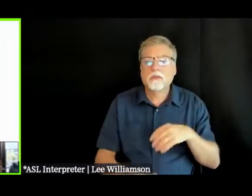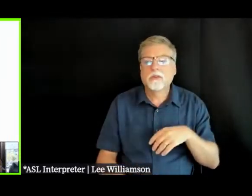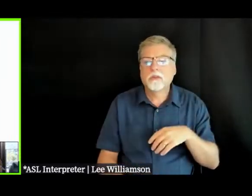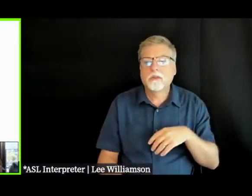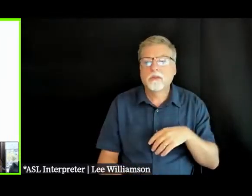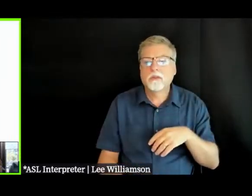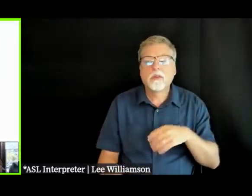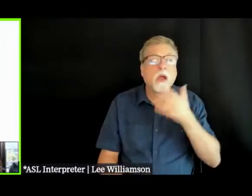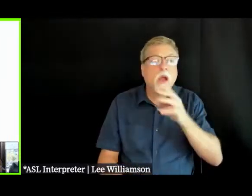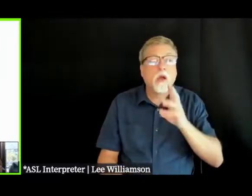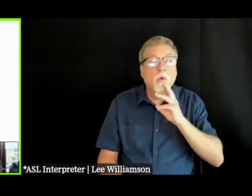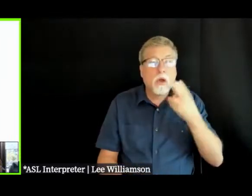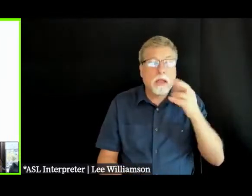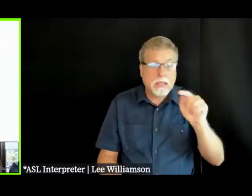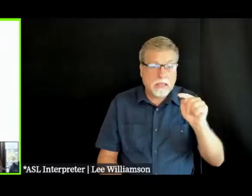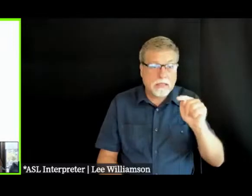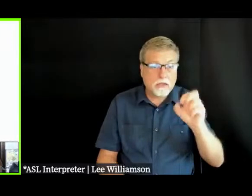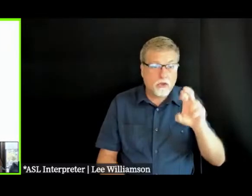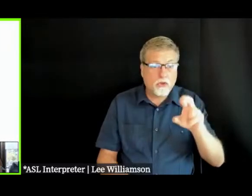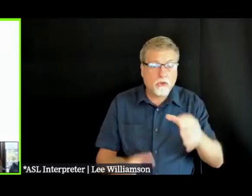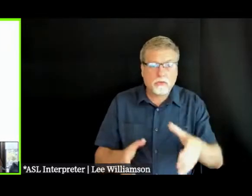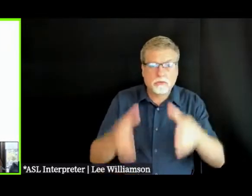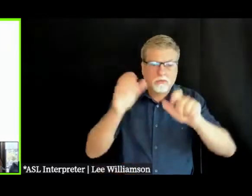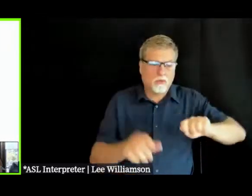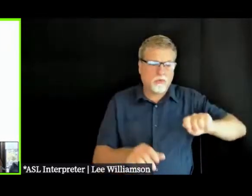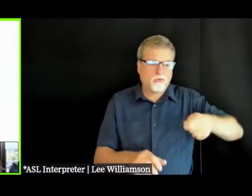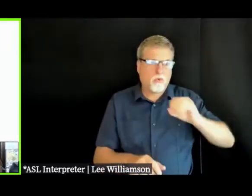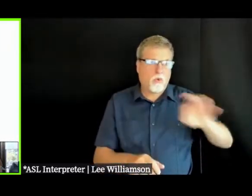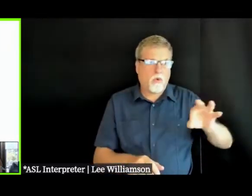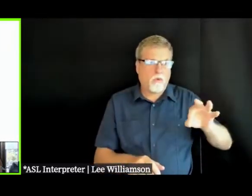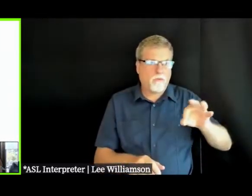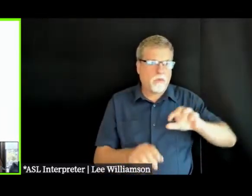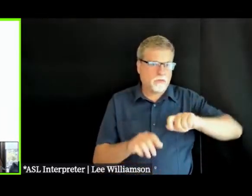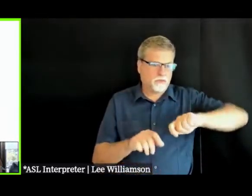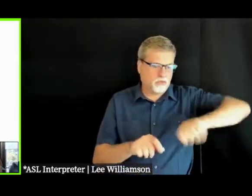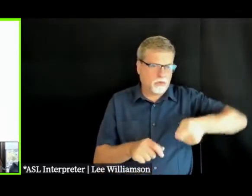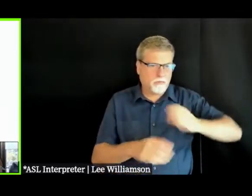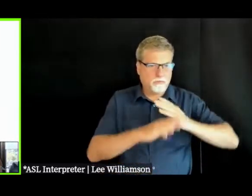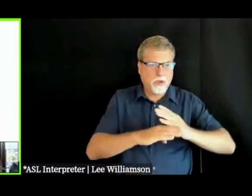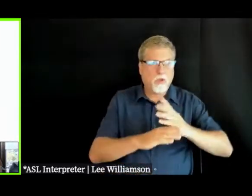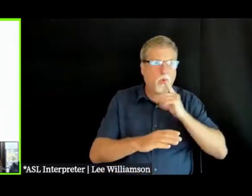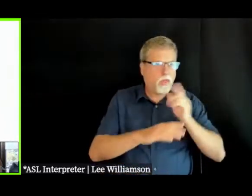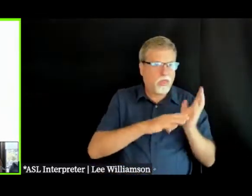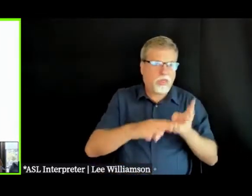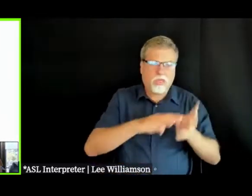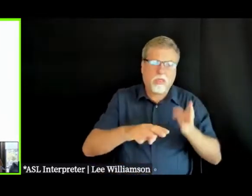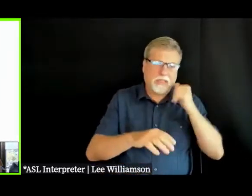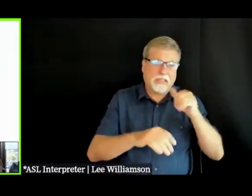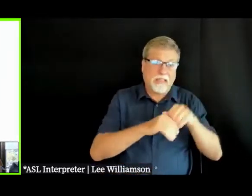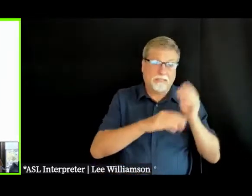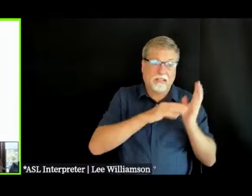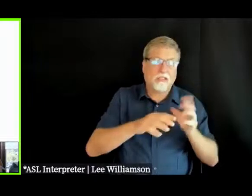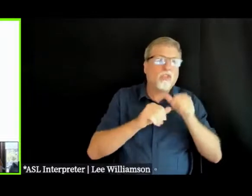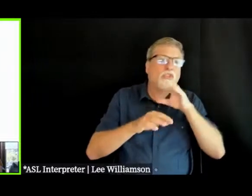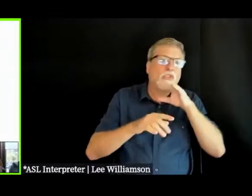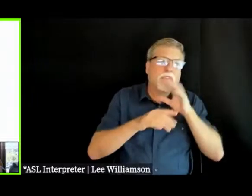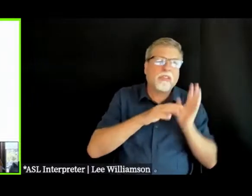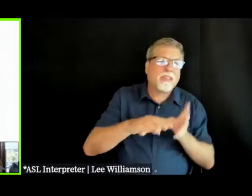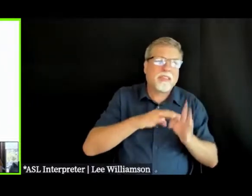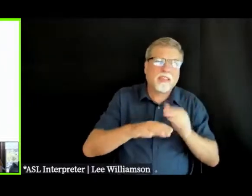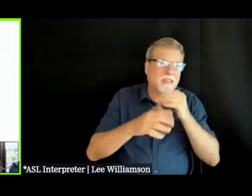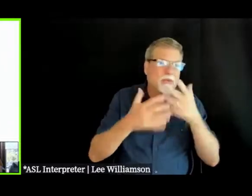hot water so that you can prevent sediment from accumulating, and open that inlet once the water is